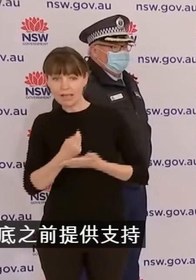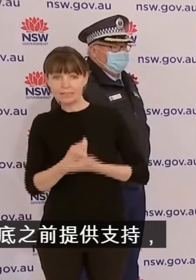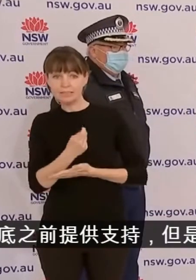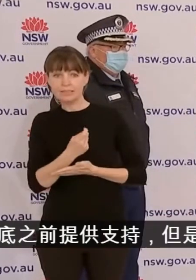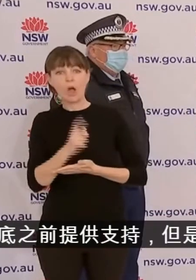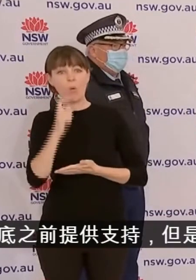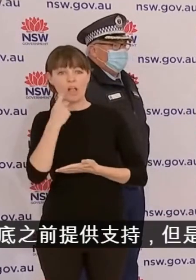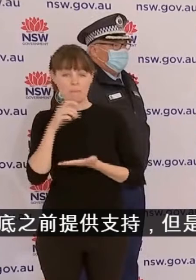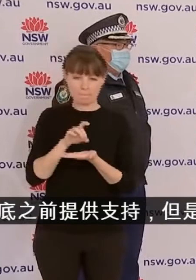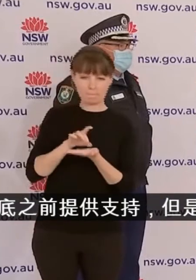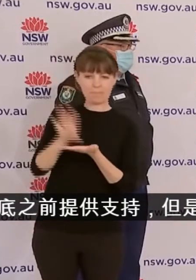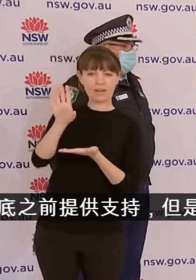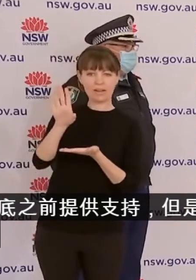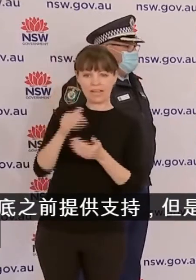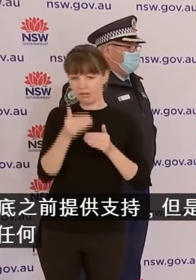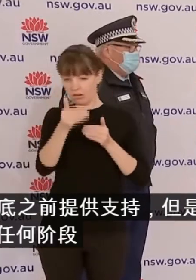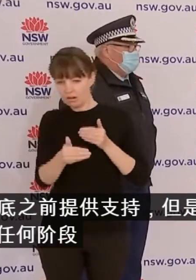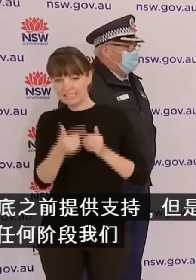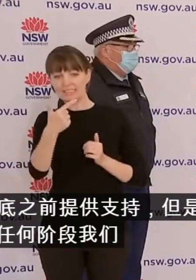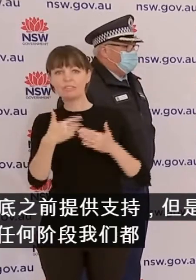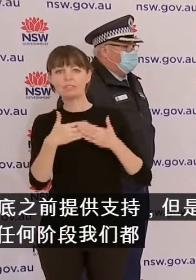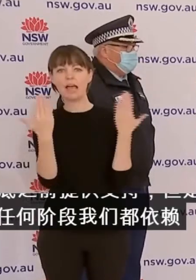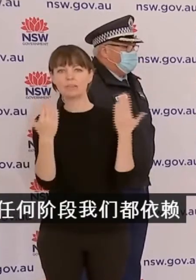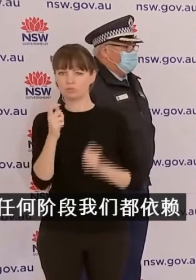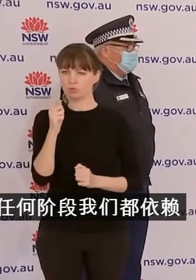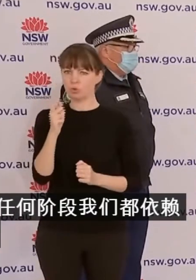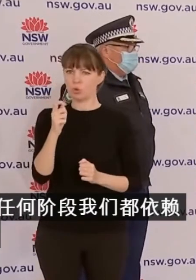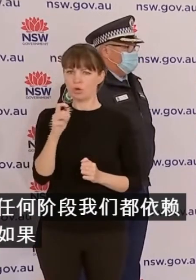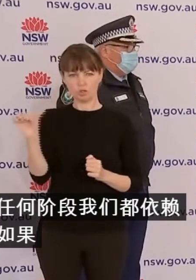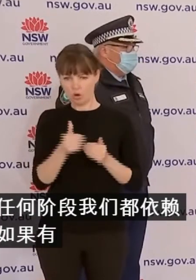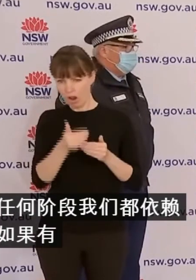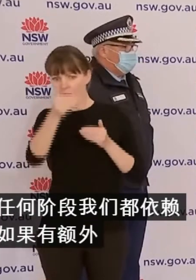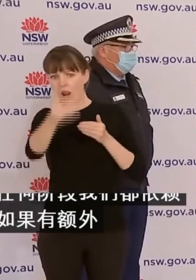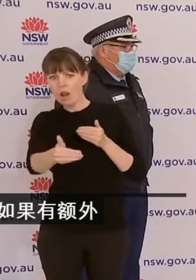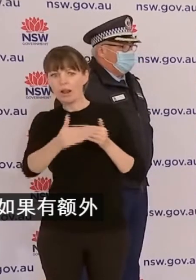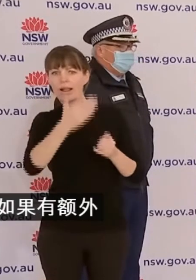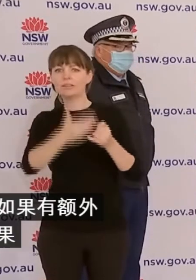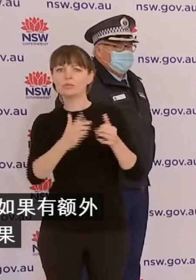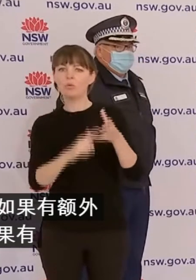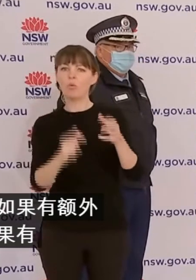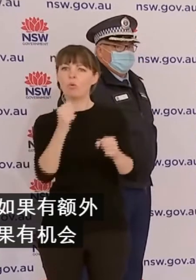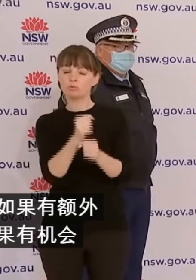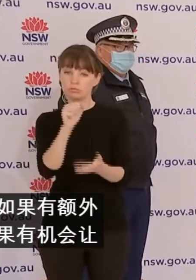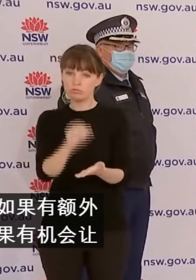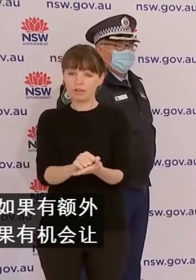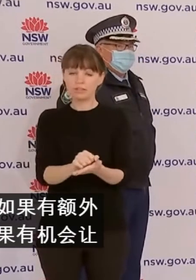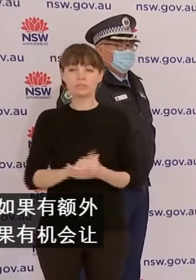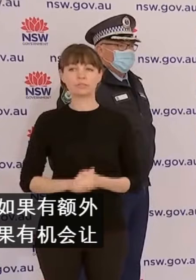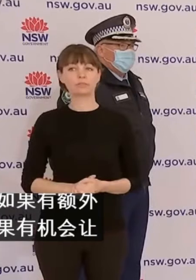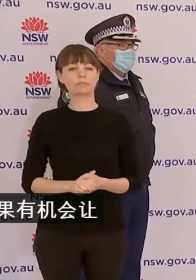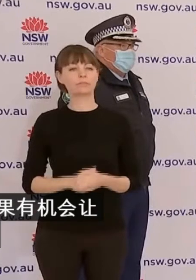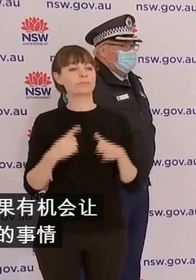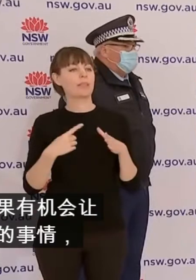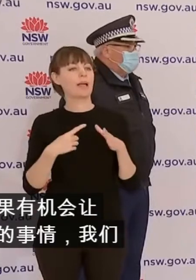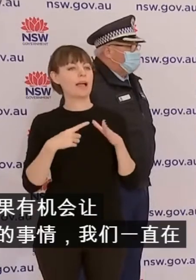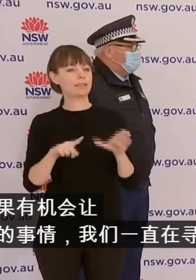of August. But can I say at any stage, we rely on the health advice. If there's extra areas of concern, if there's opportunities for us